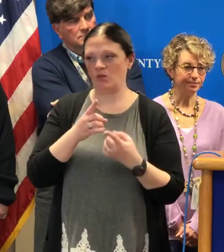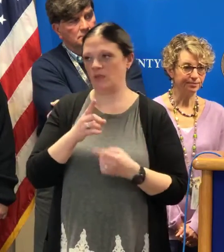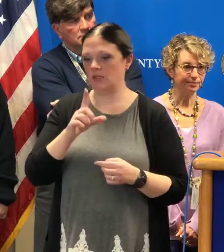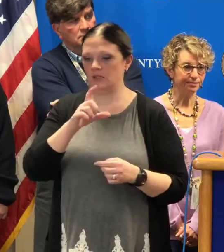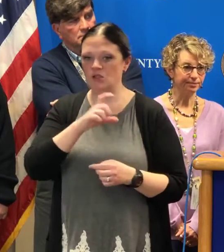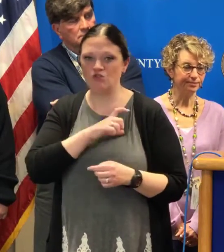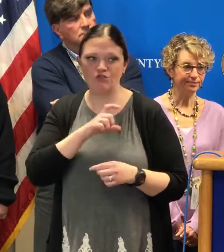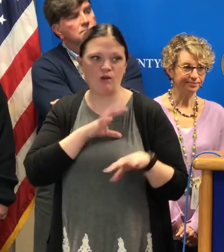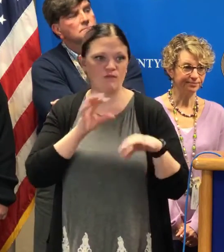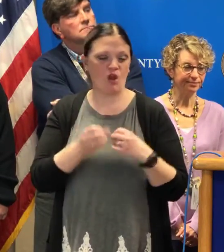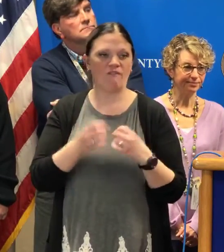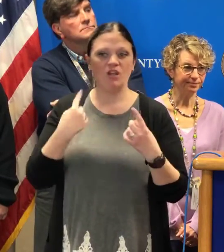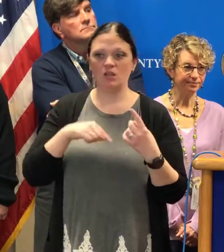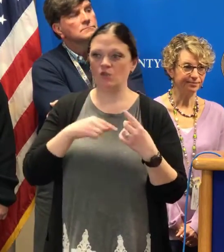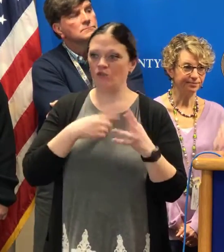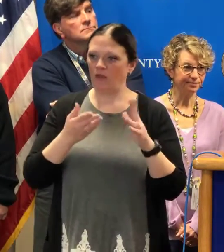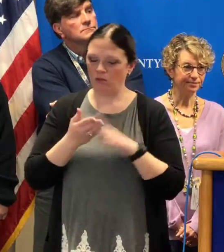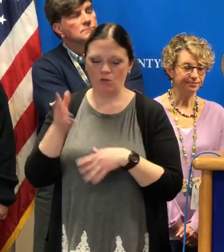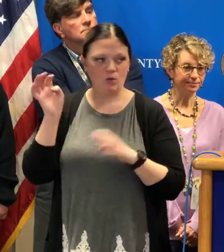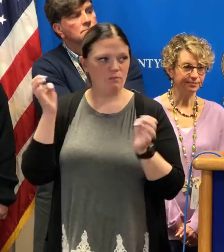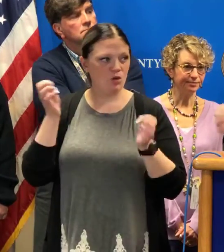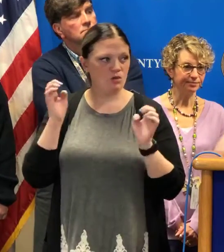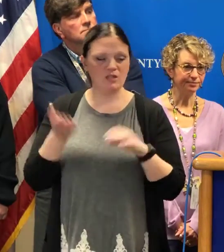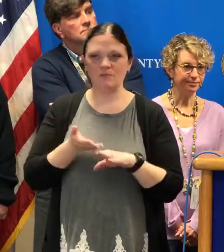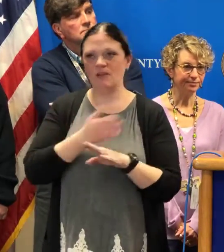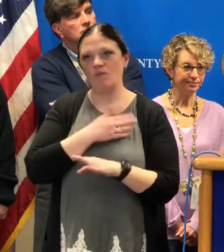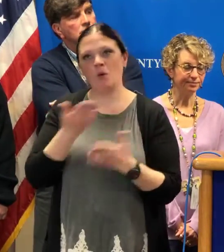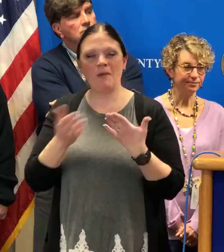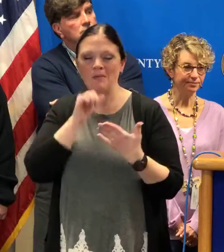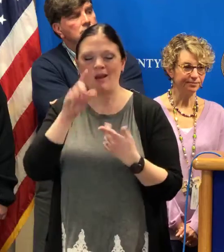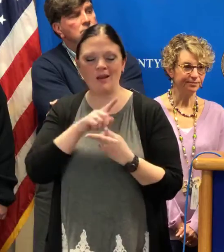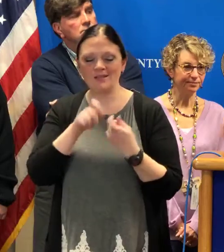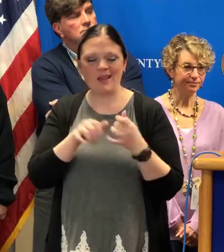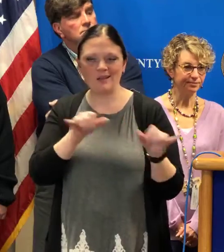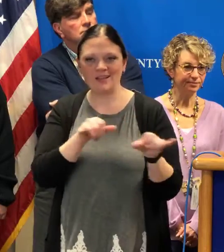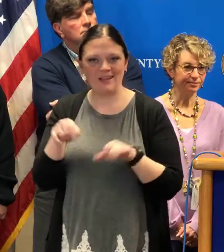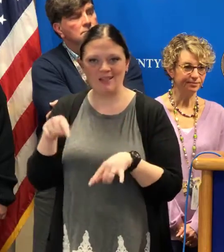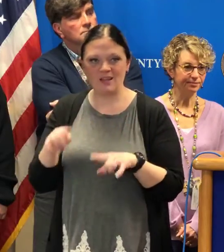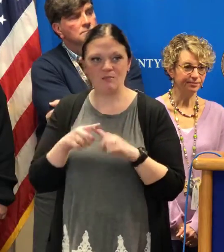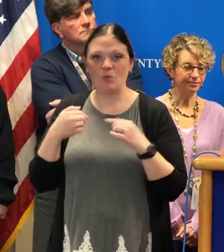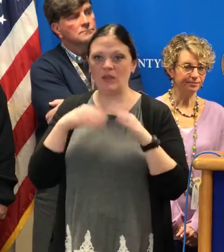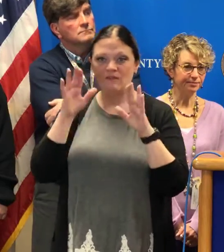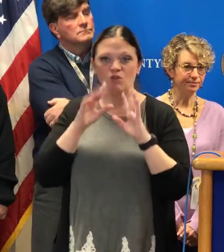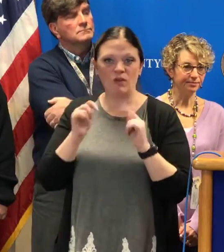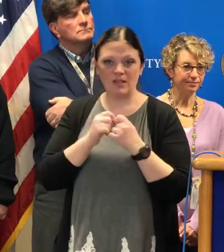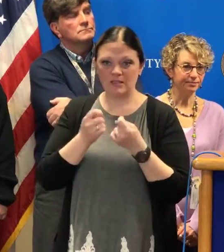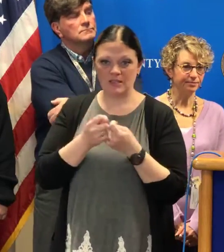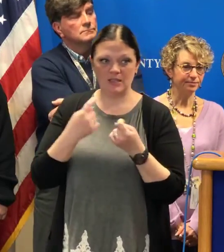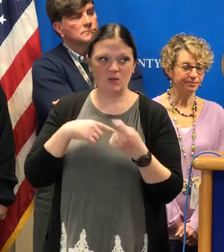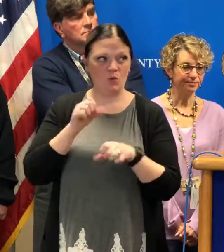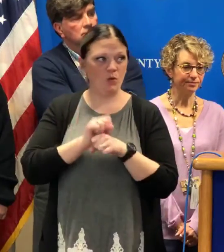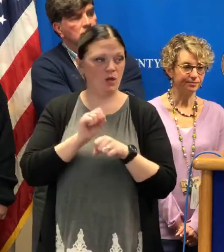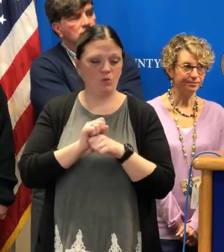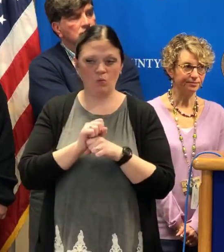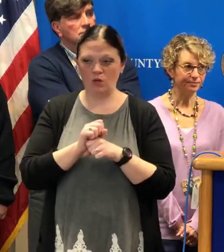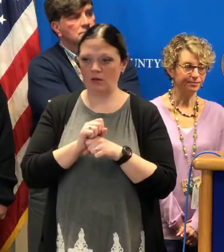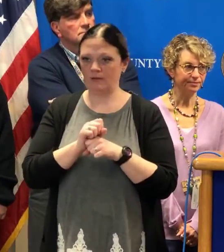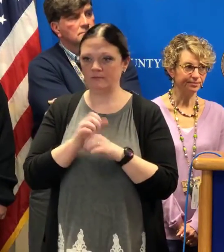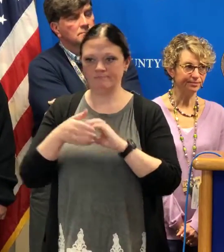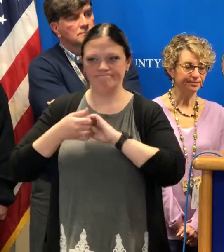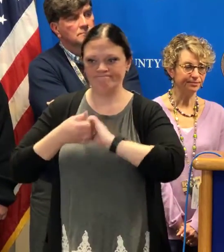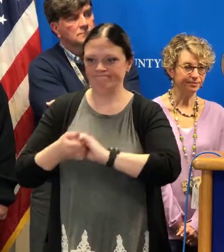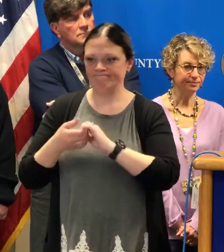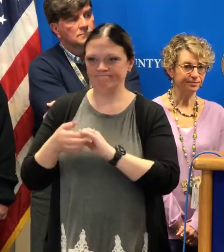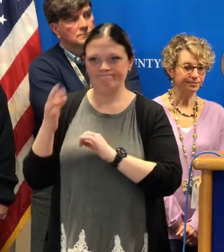Office. We've been through emergencies before, maybe not one exactly like this, but we've got a great team. We work hand in hand together, and